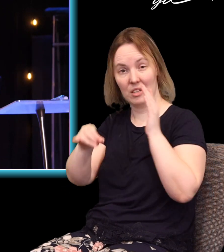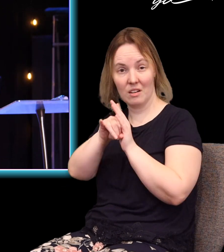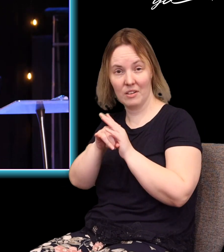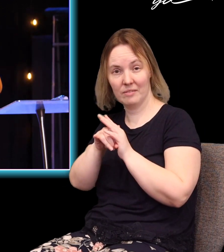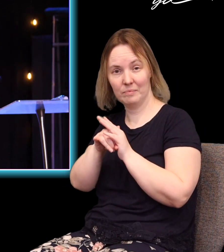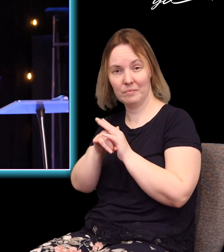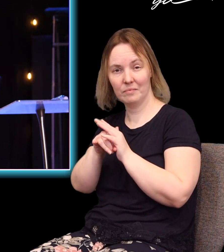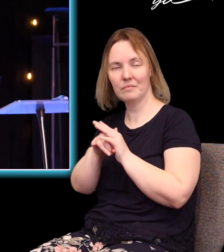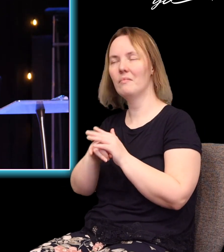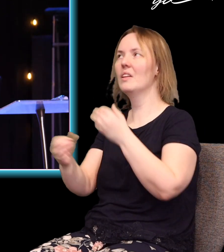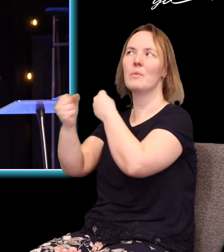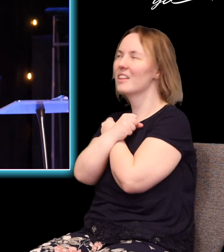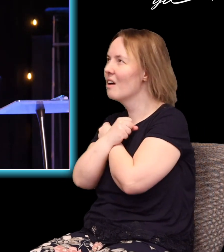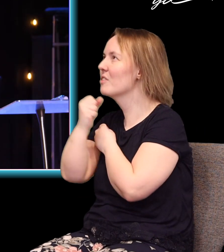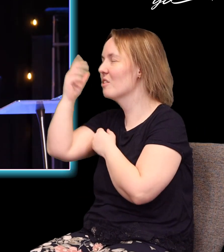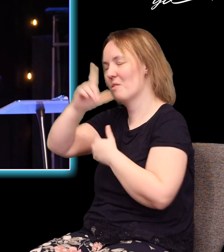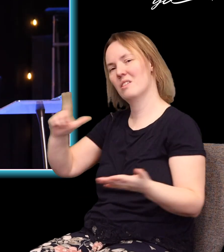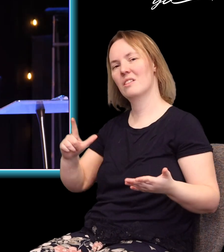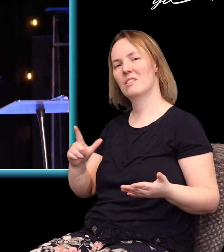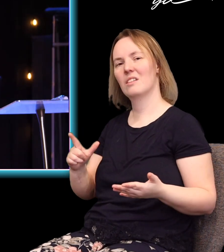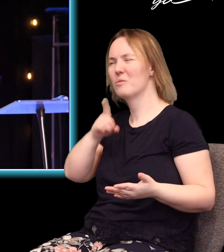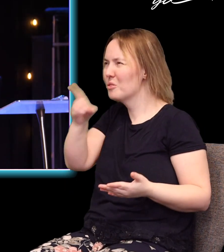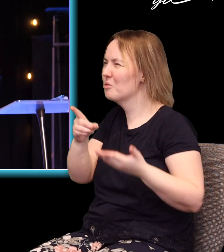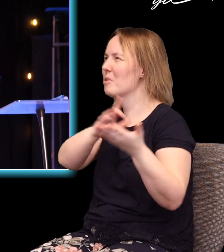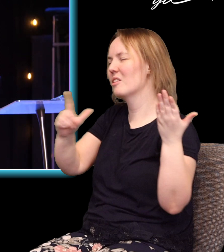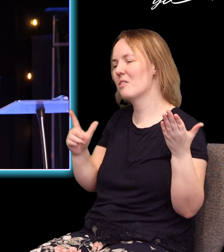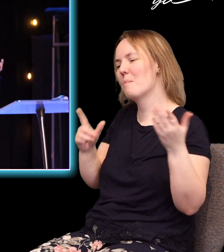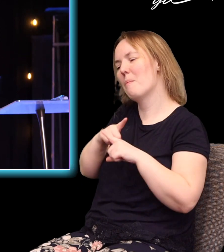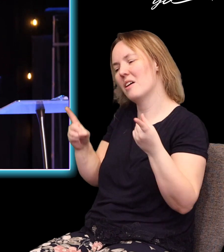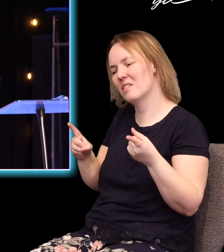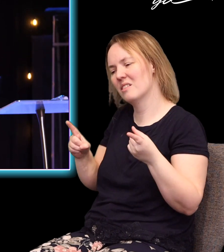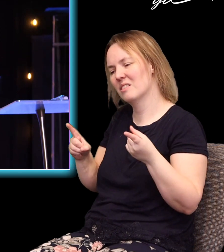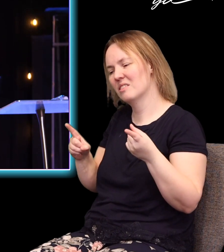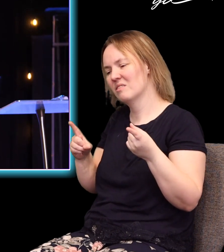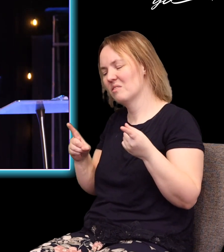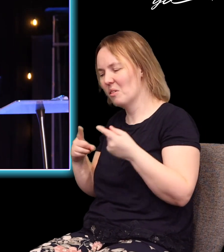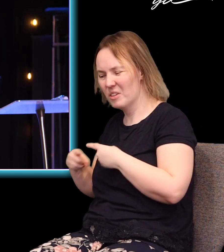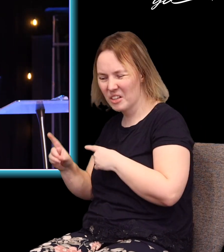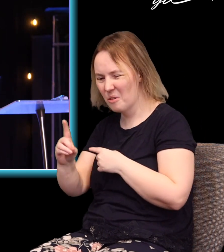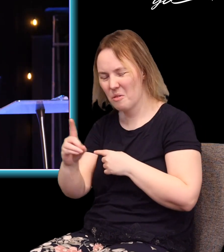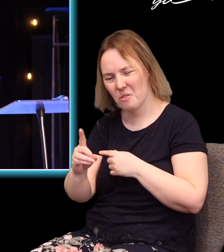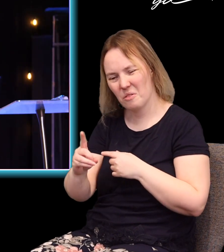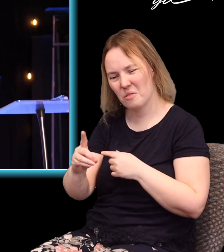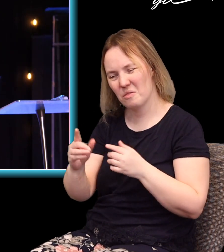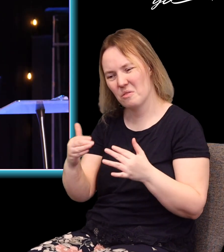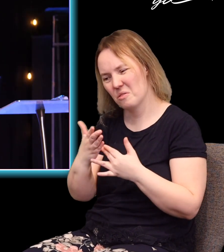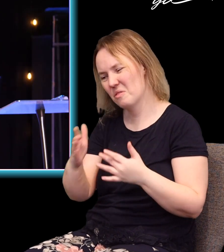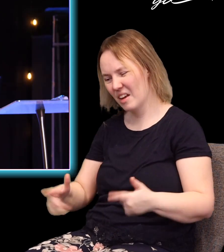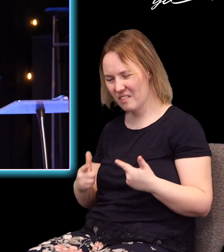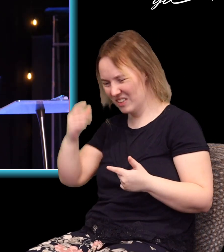by that, and we love the Lord, we're sincere about the Lord, but we go around our life basically with our head down spiritually